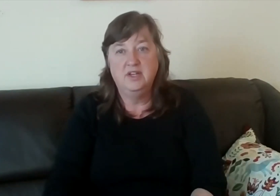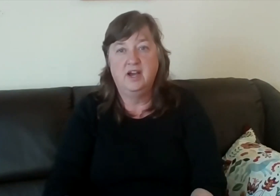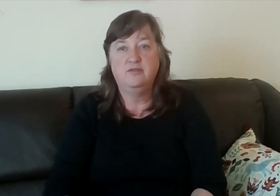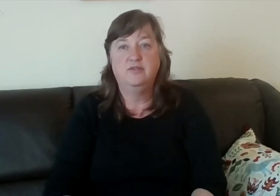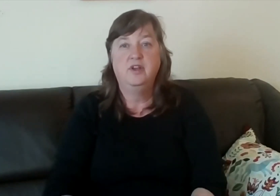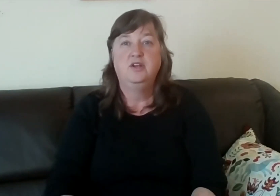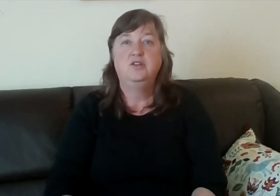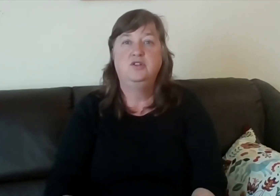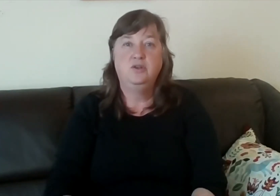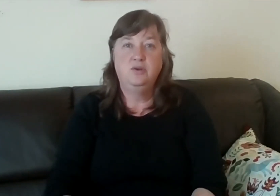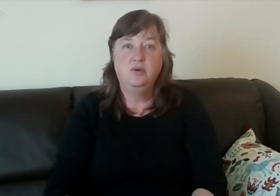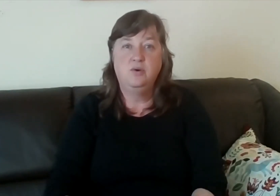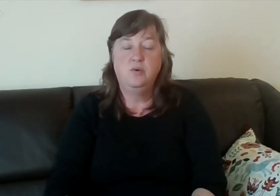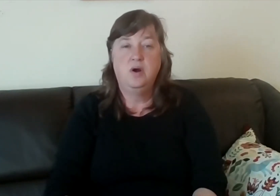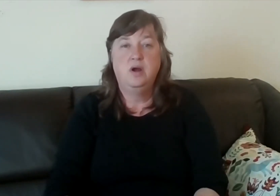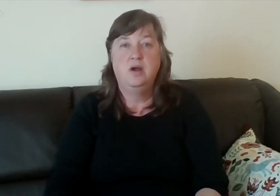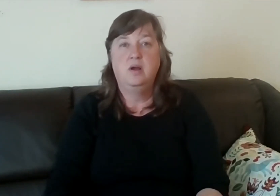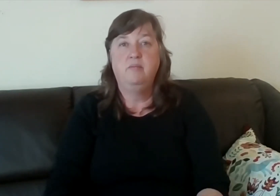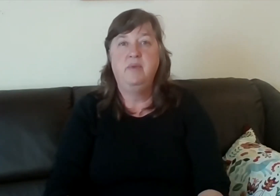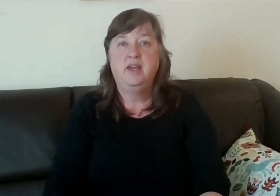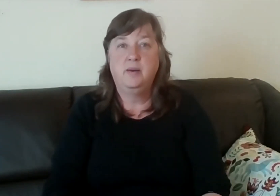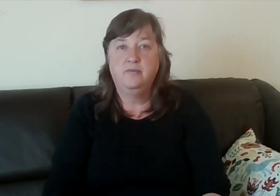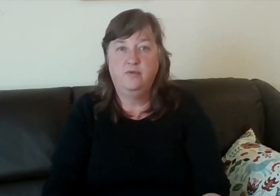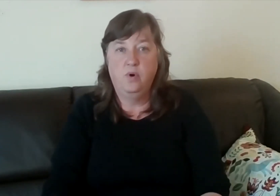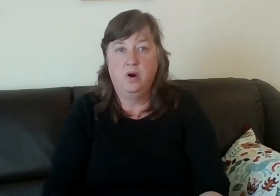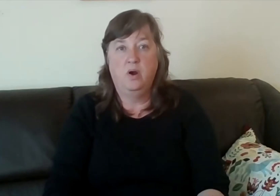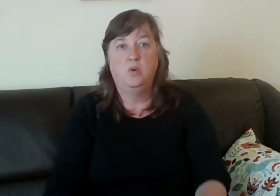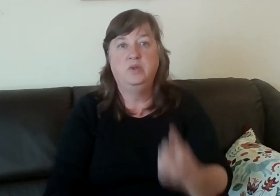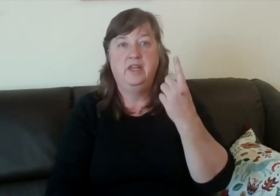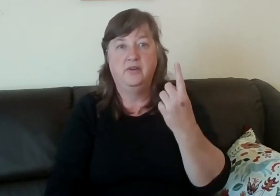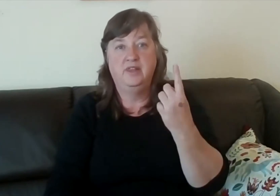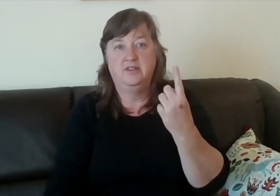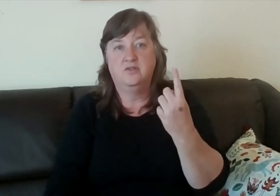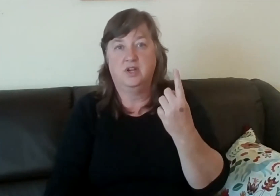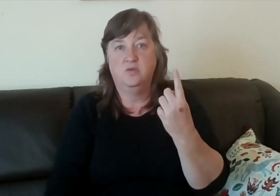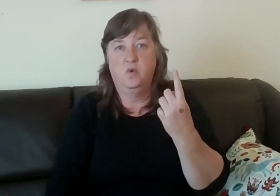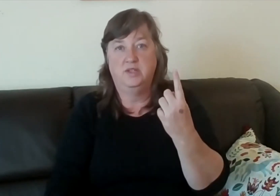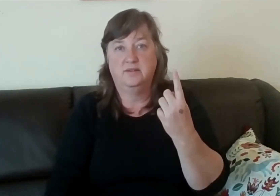enough to make up for only hearing the instruction once.